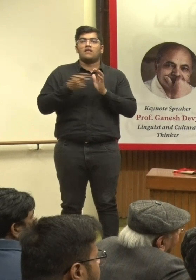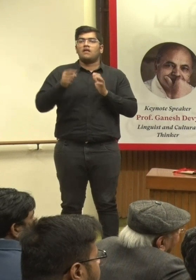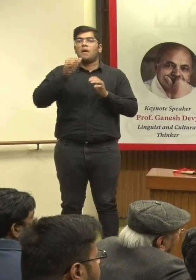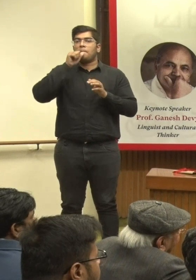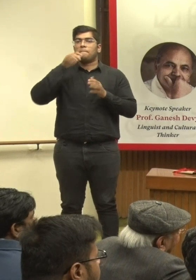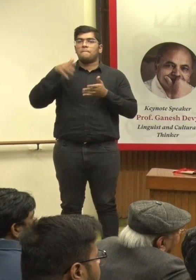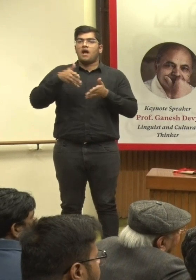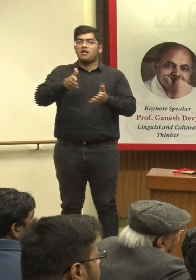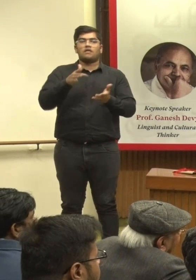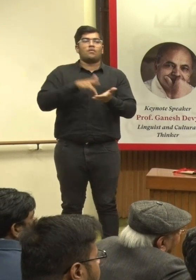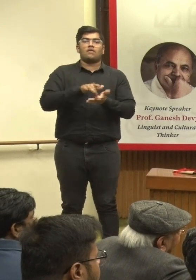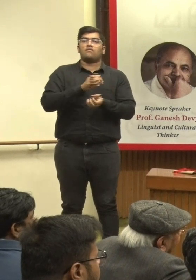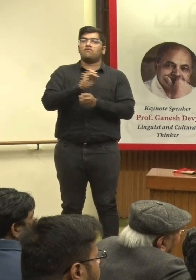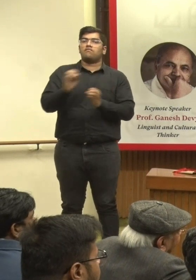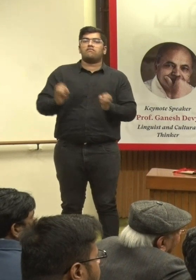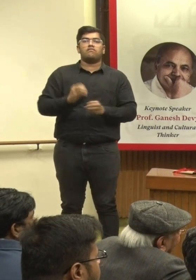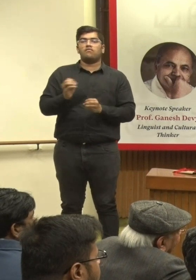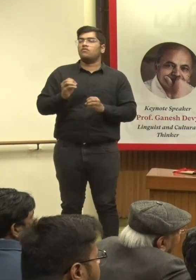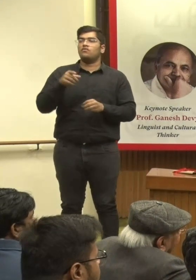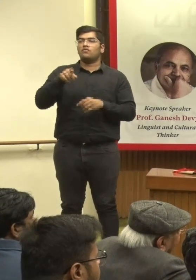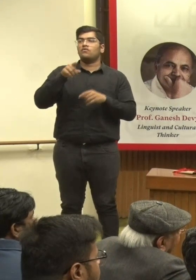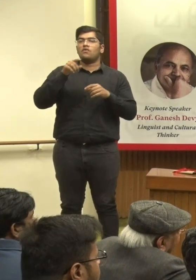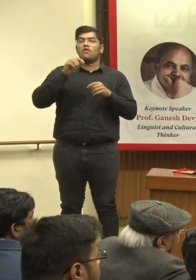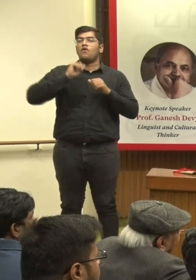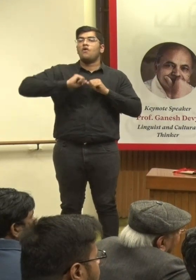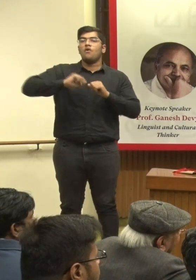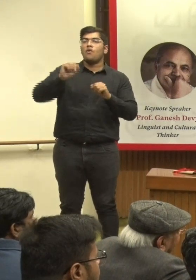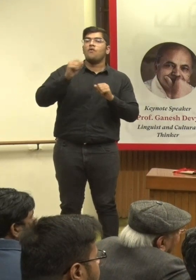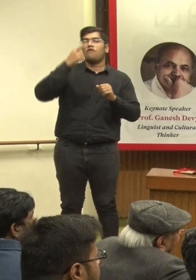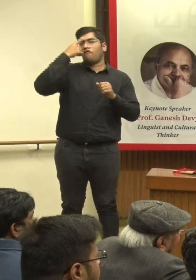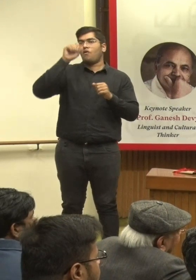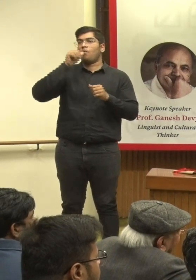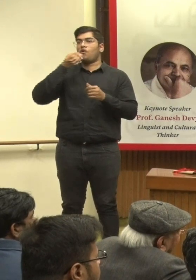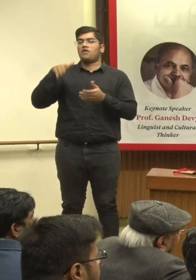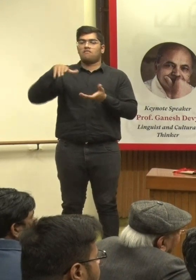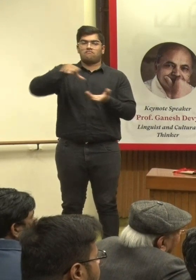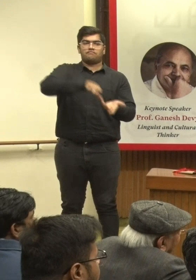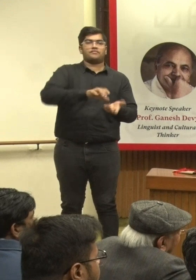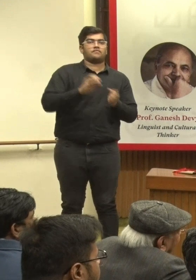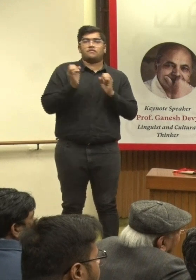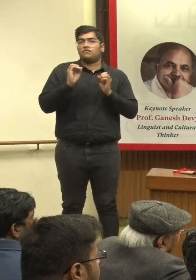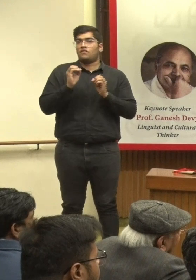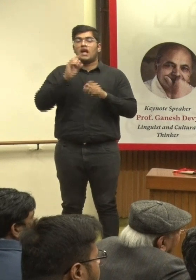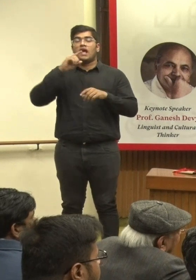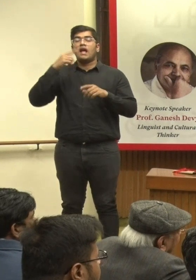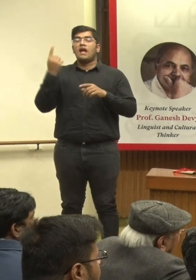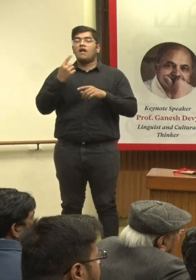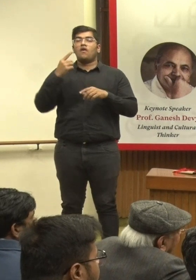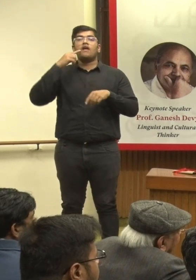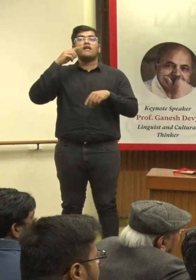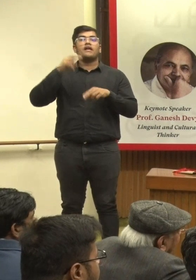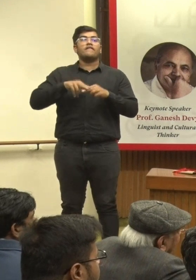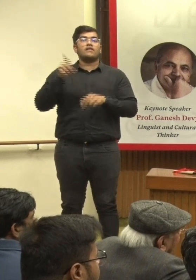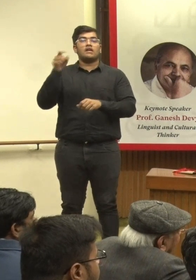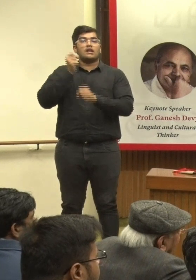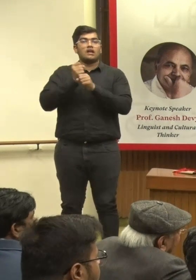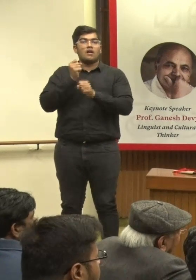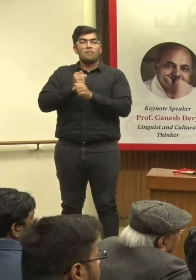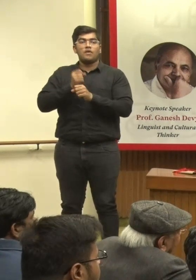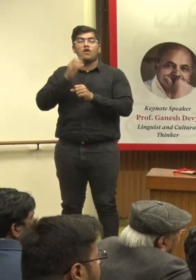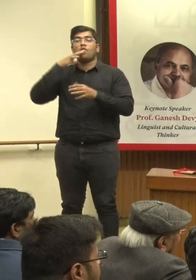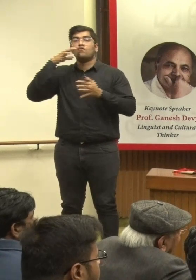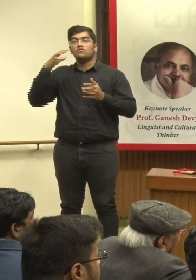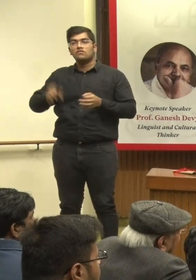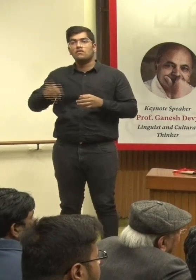irrigation of their own for cultivation unless the government officially